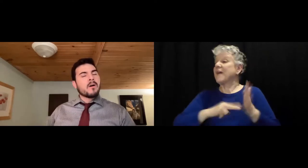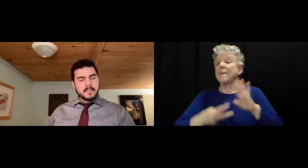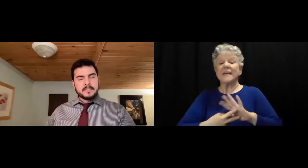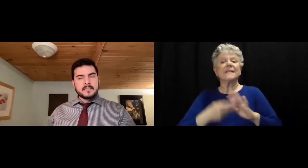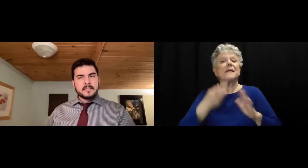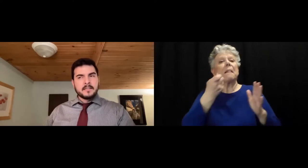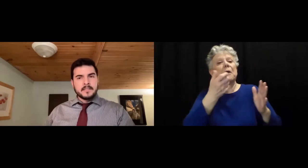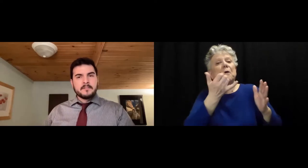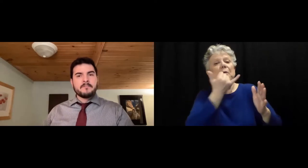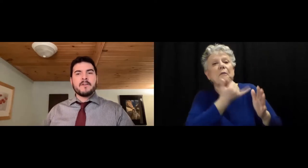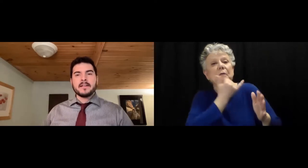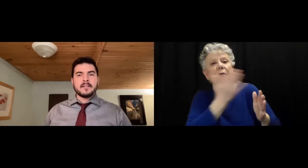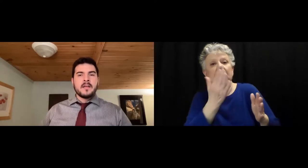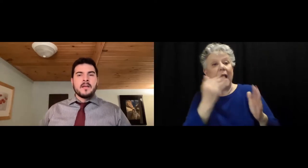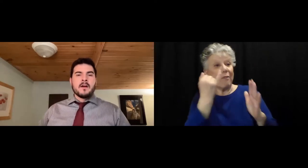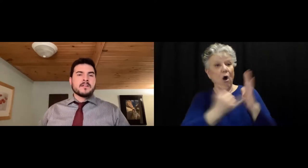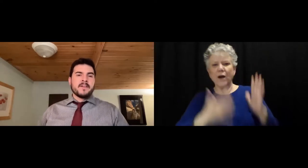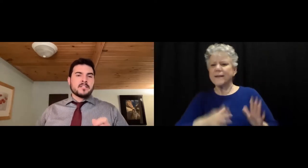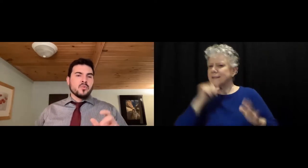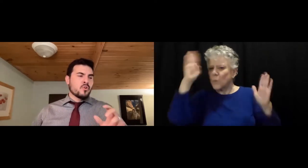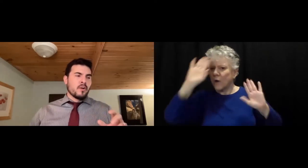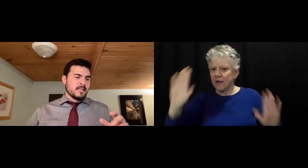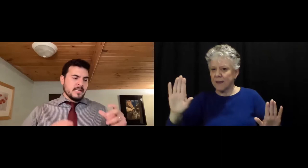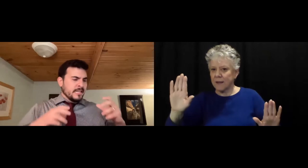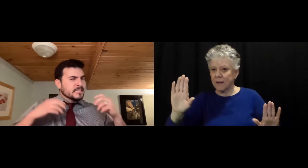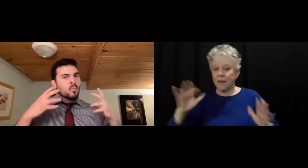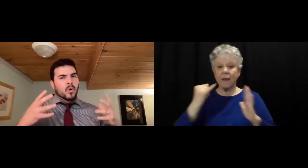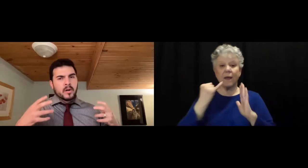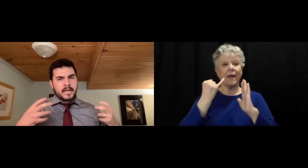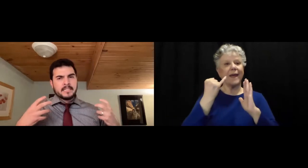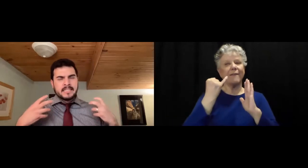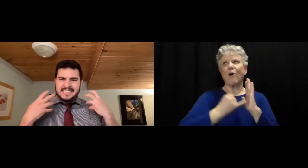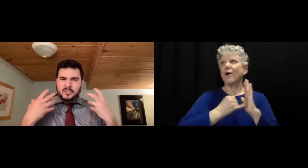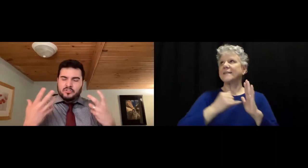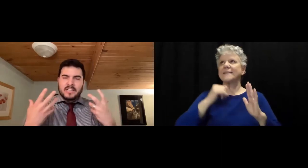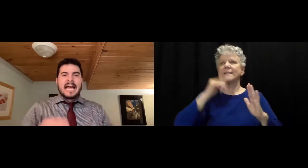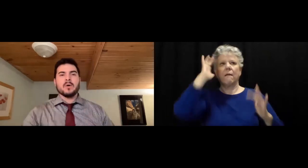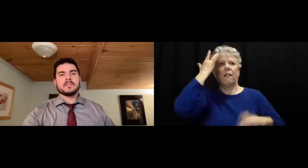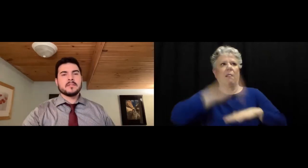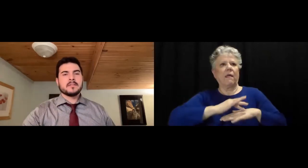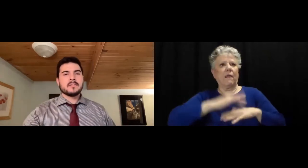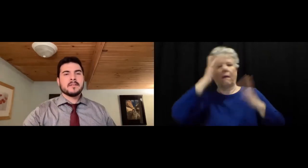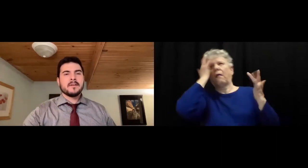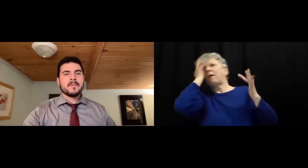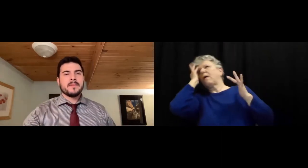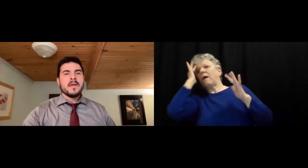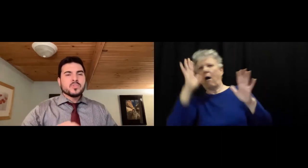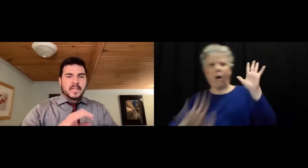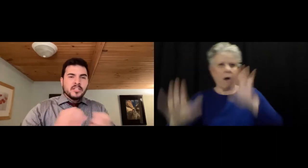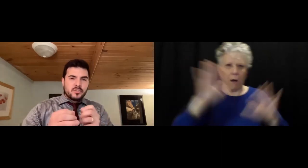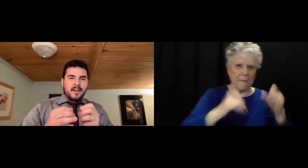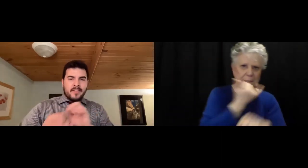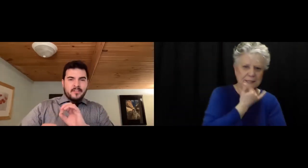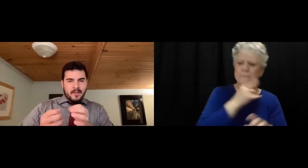the artist doesn't fret. Art defects non curat. He doesn't worry. He doesn't stress out.